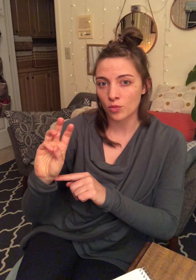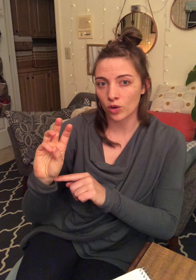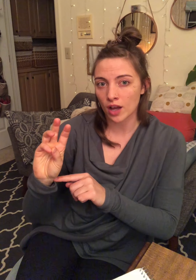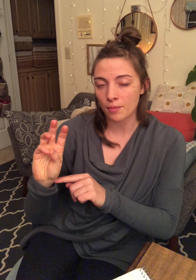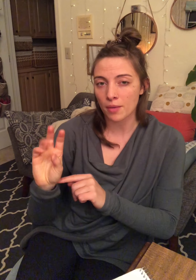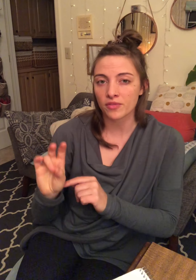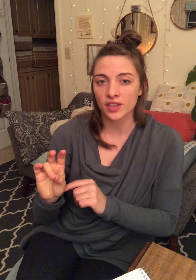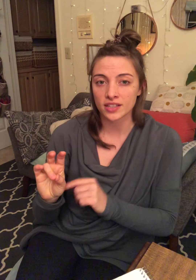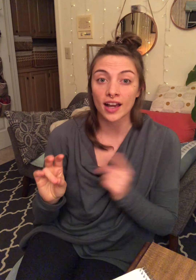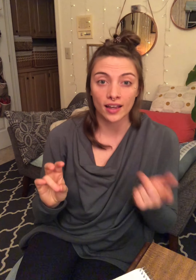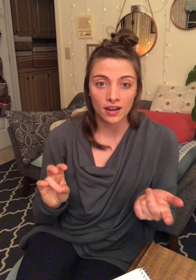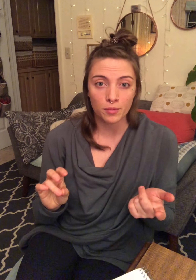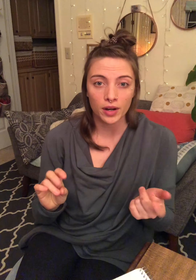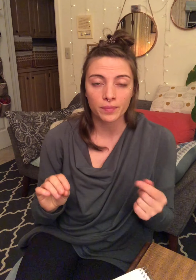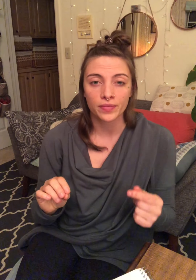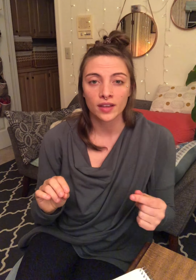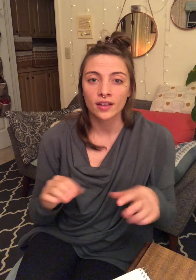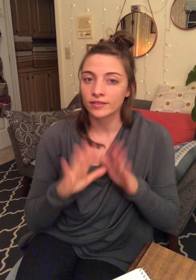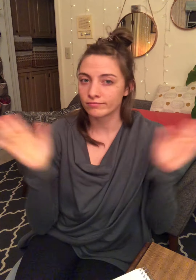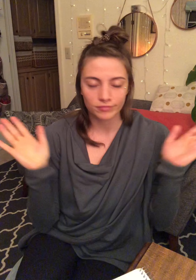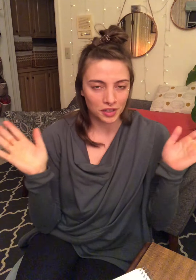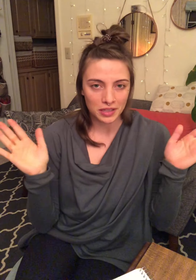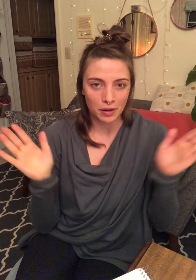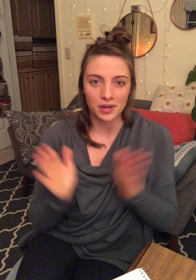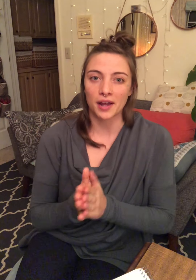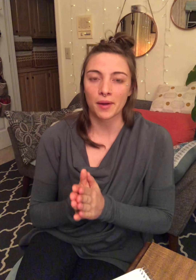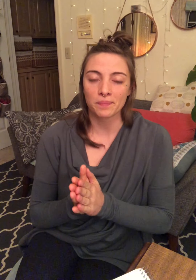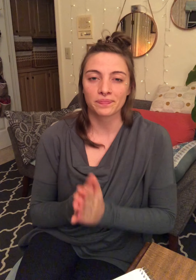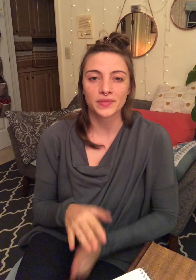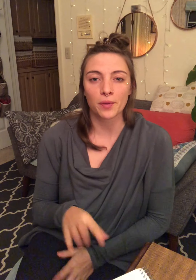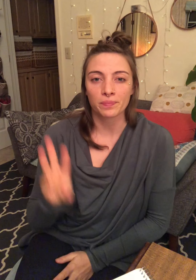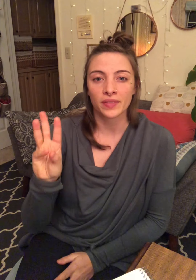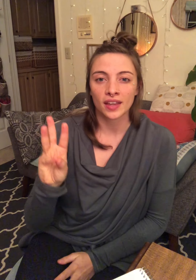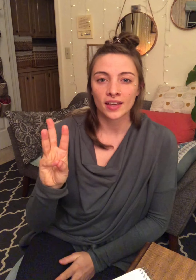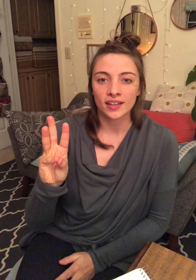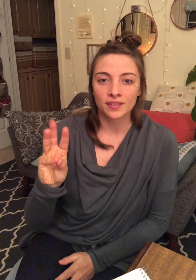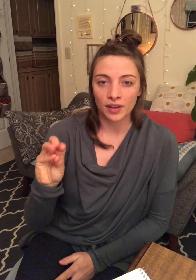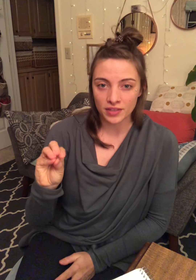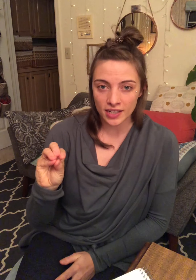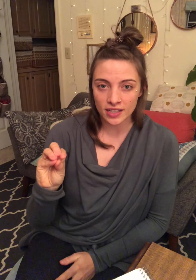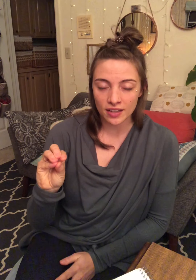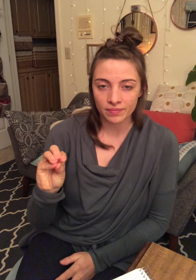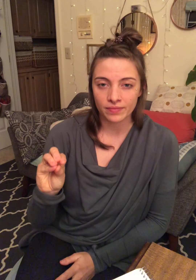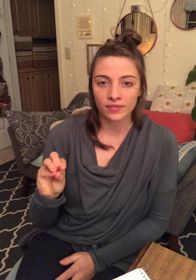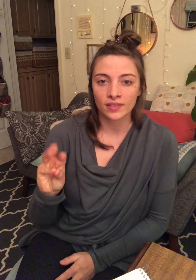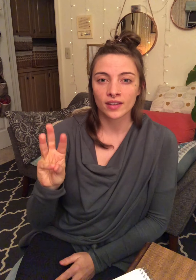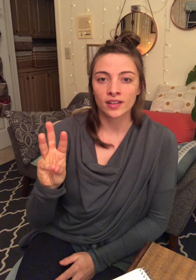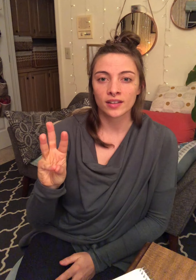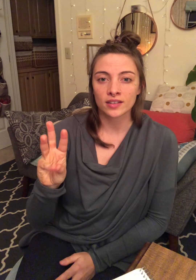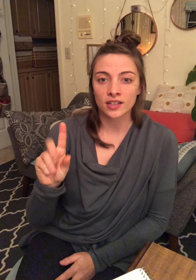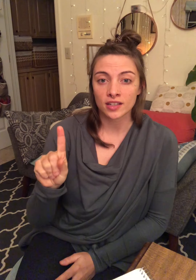come up for the second number. And you'll see what I'm talking about. So we have 60,